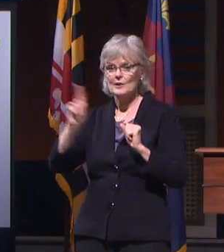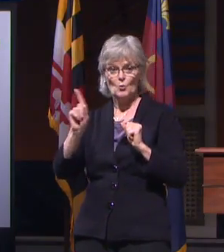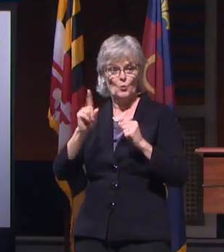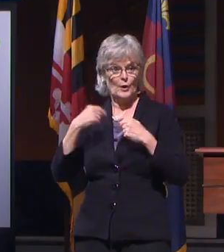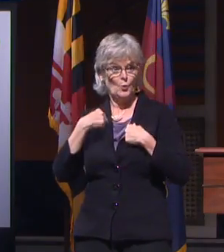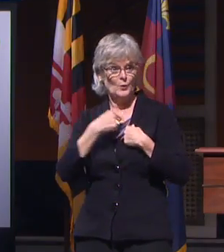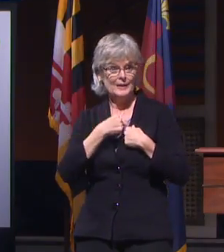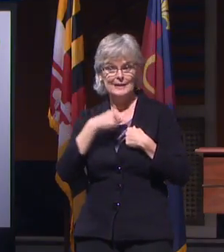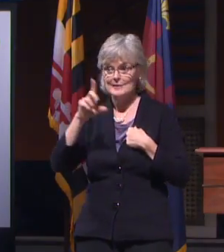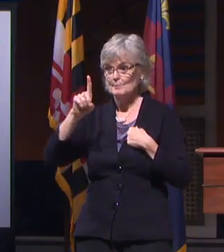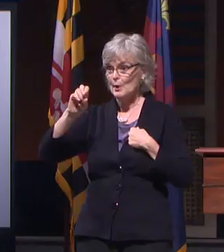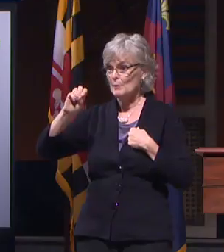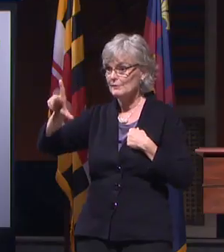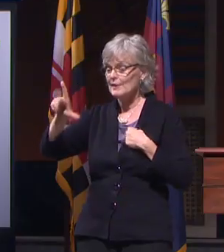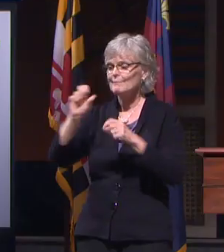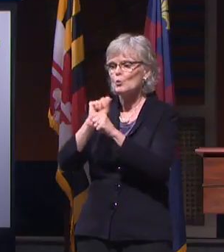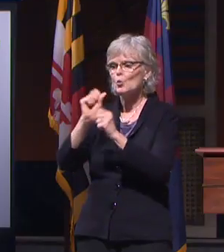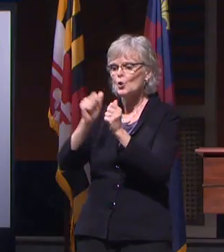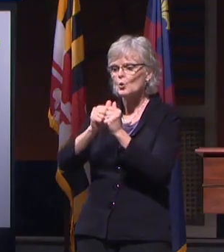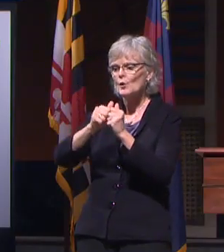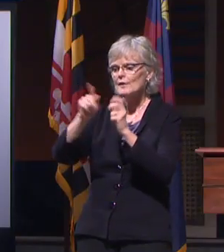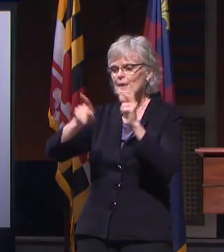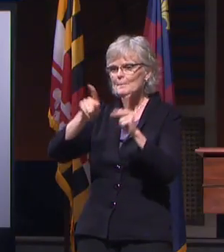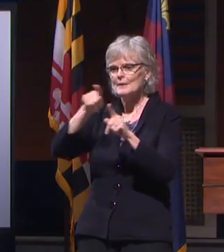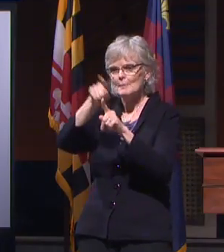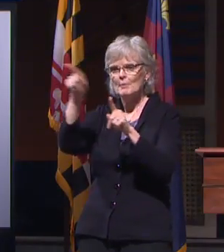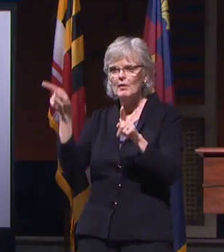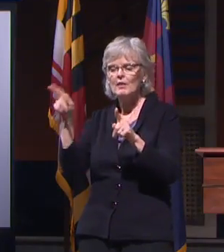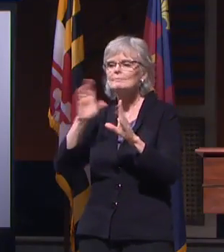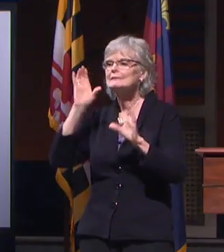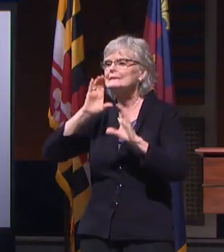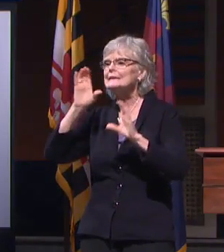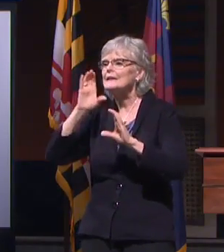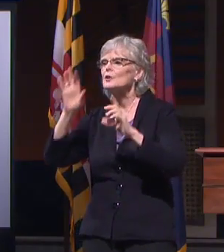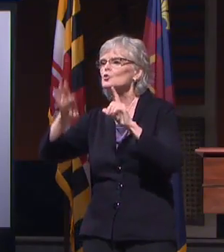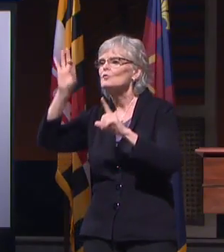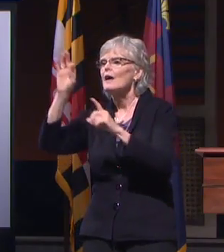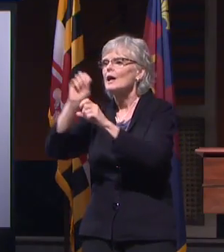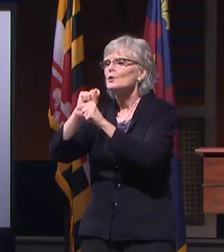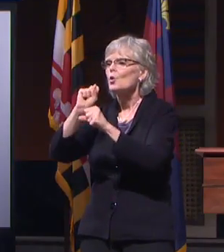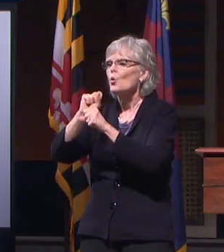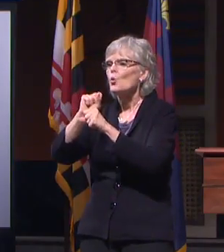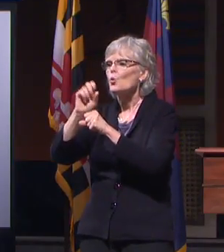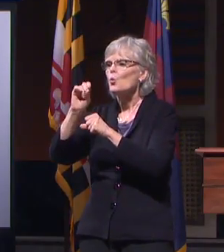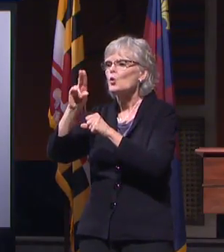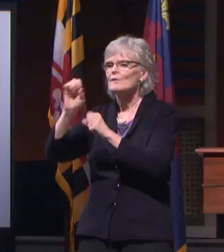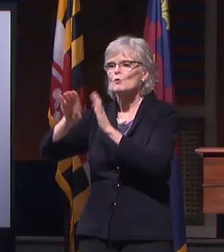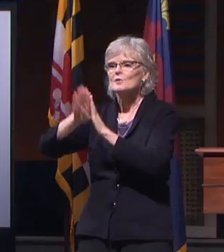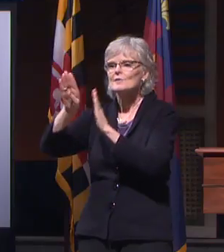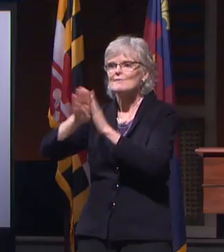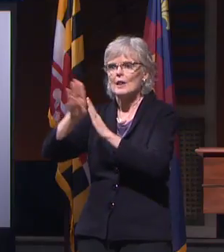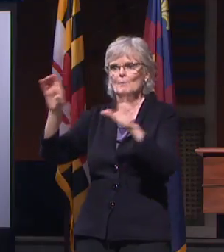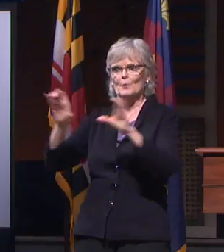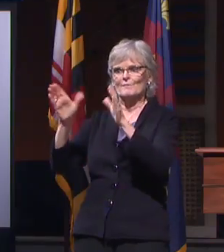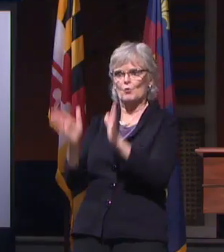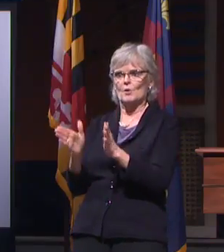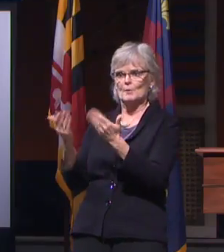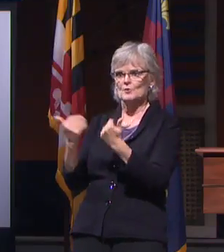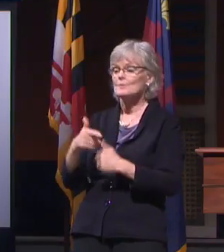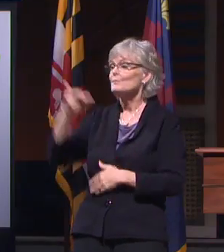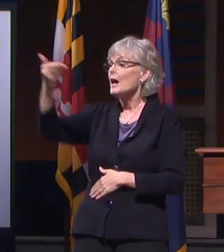the Department of Labor, we can work with those individuals actually seeking to find workforce development performers.